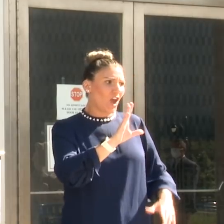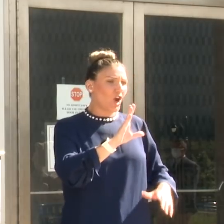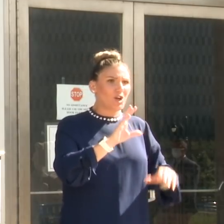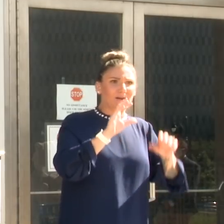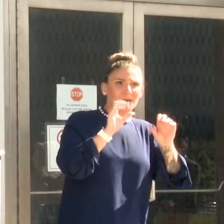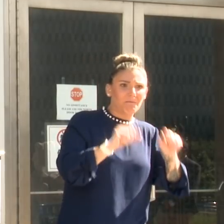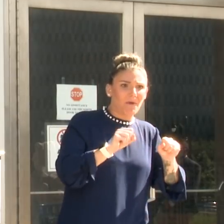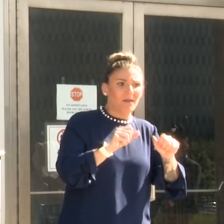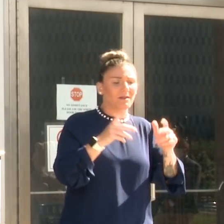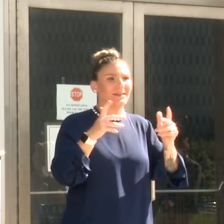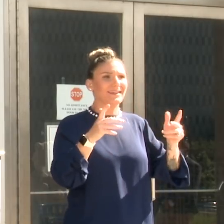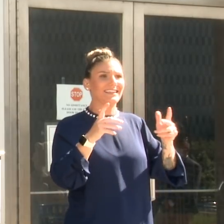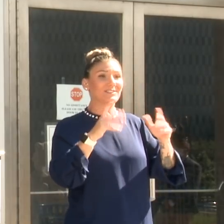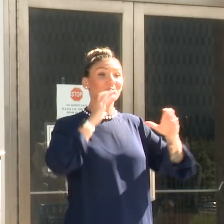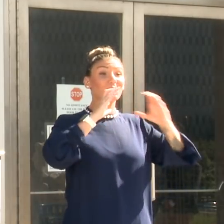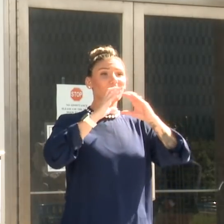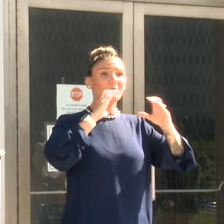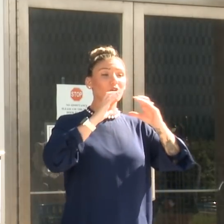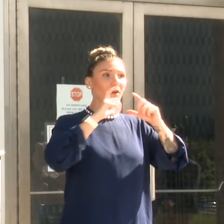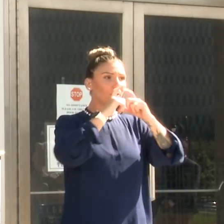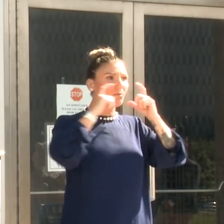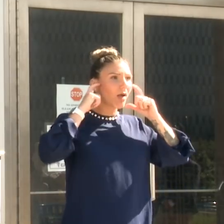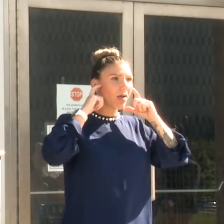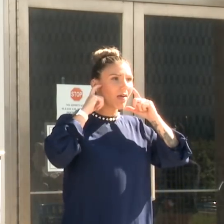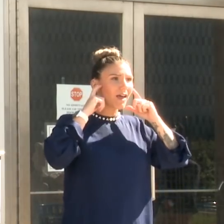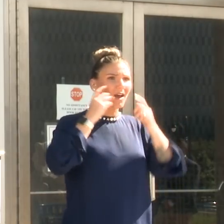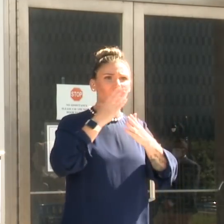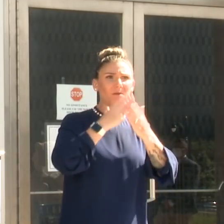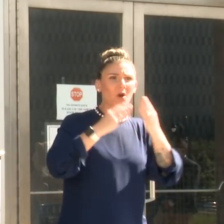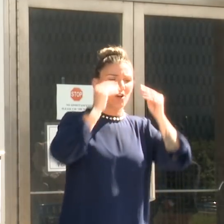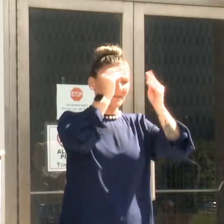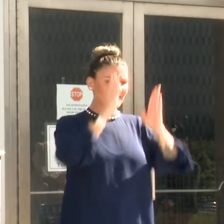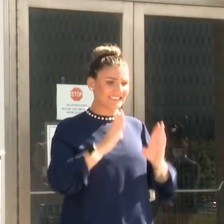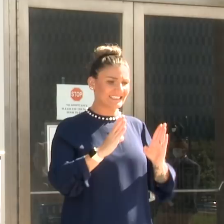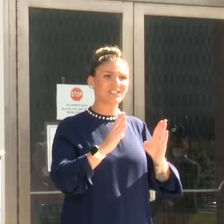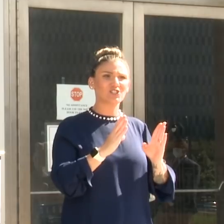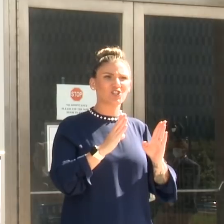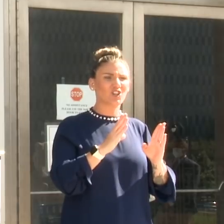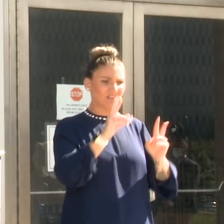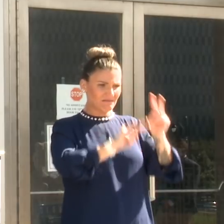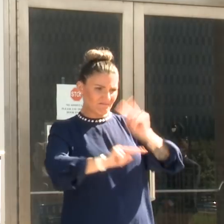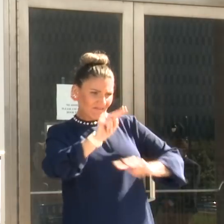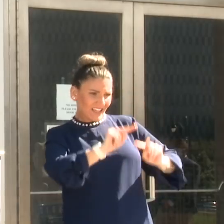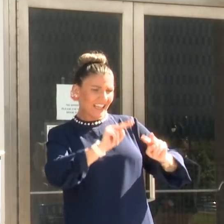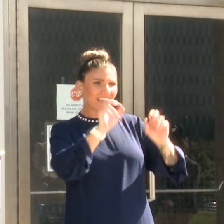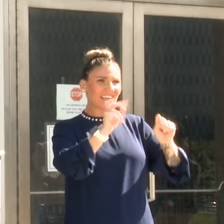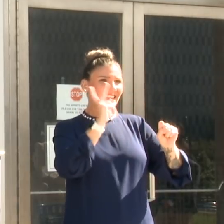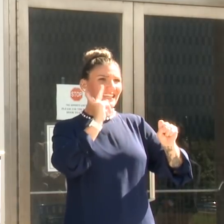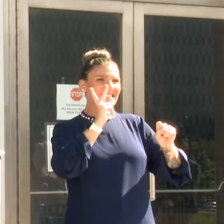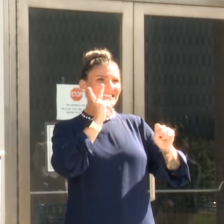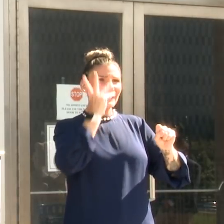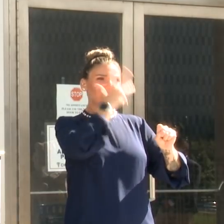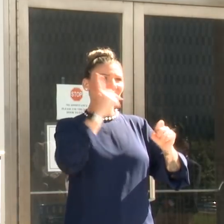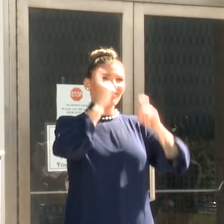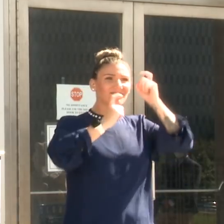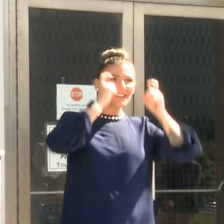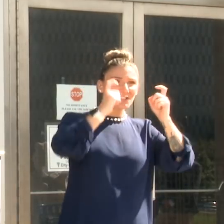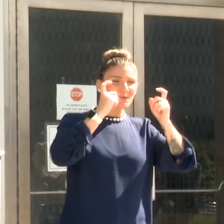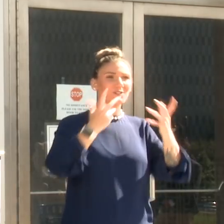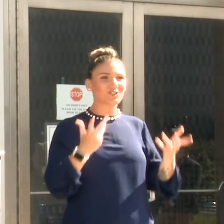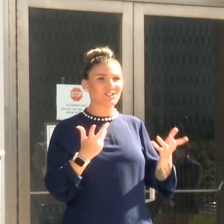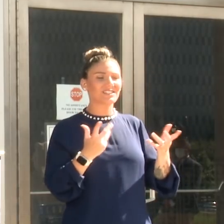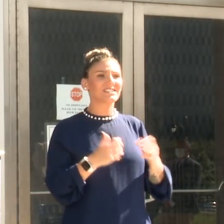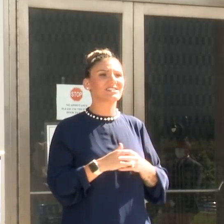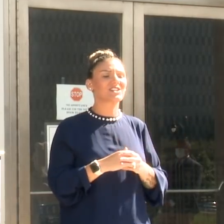capacity to communicate, part of the teacher's ability to read the student is can they see the facial expressions. So